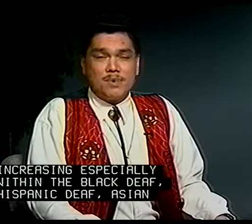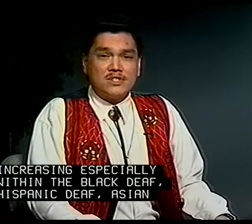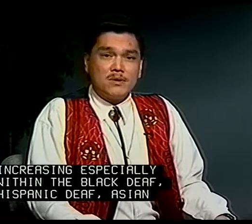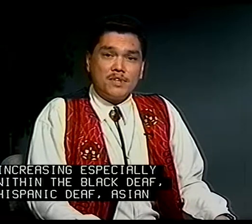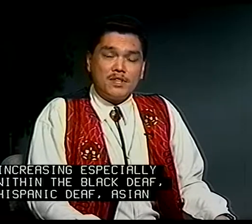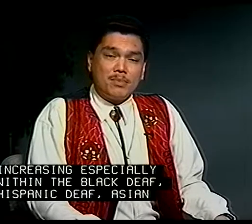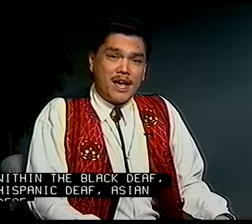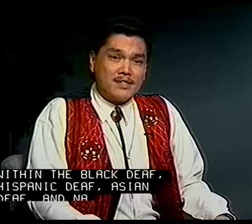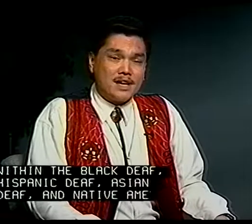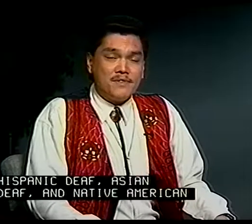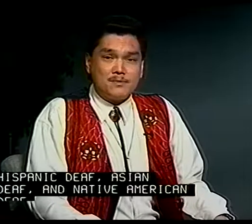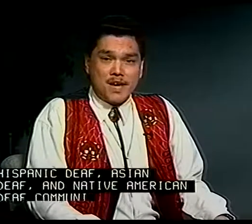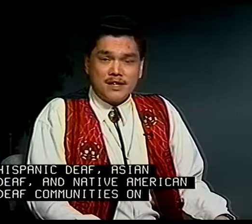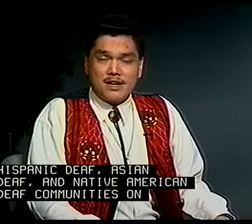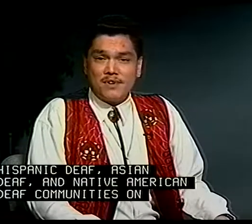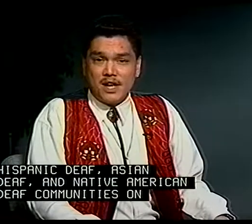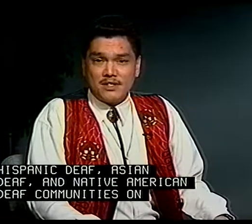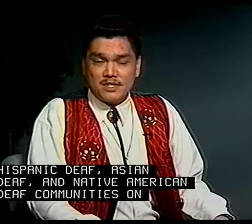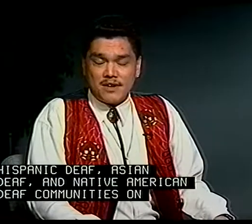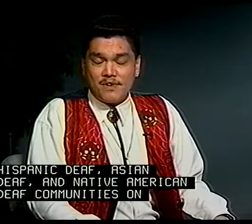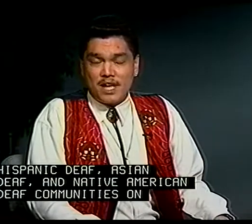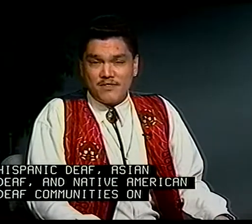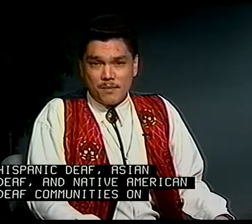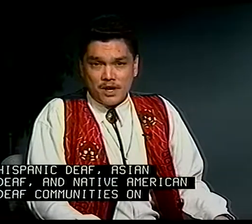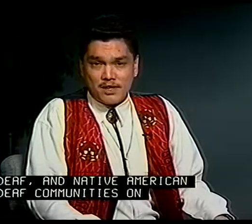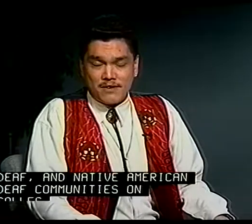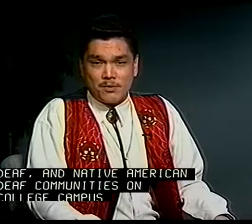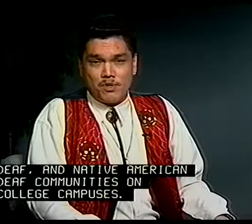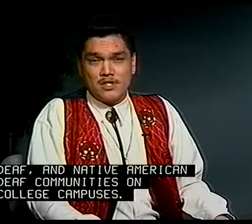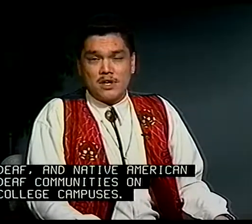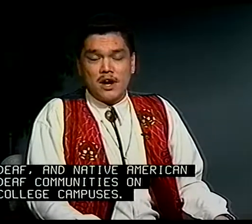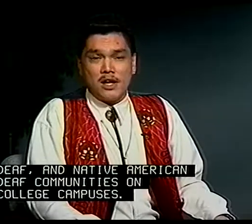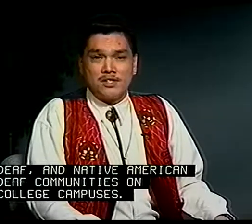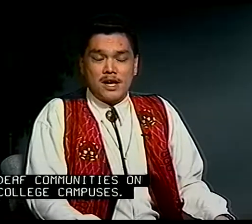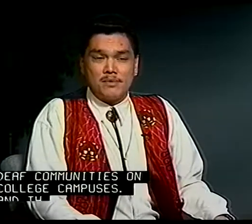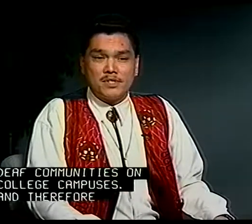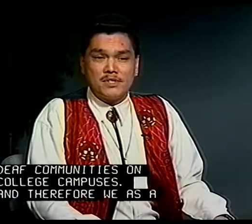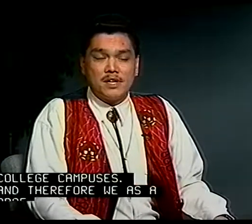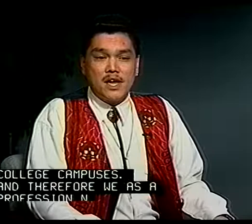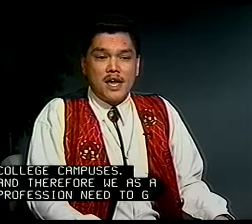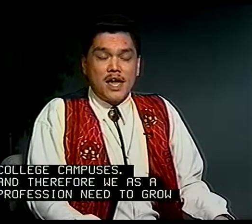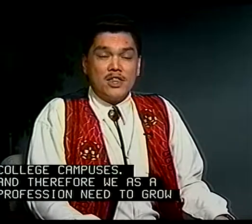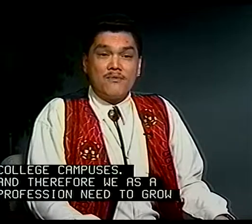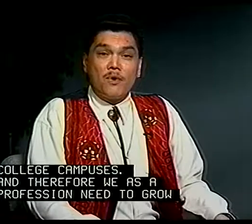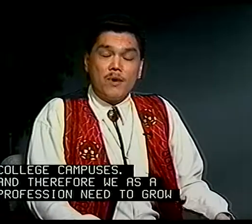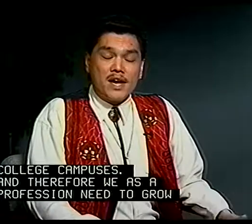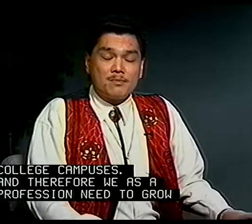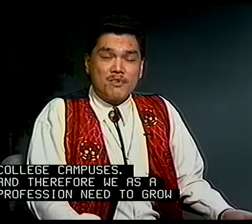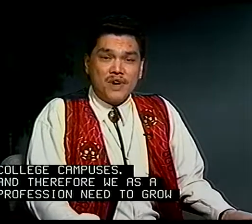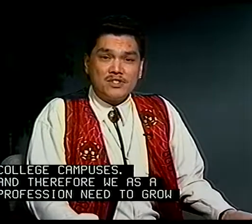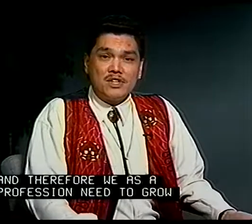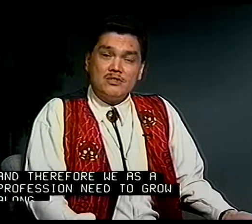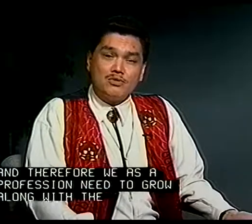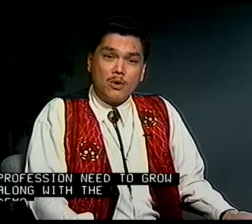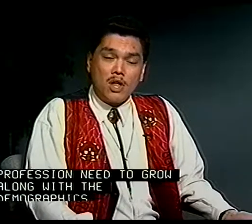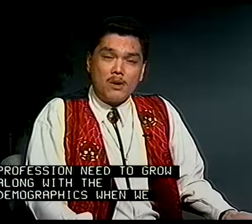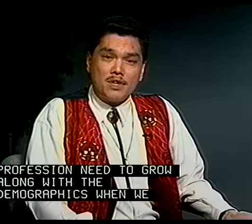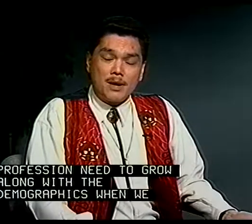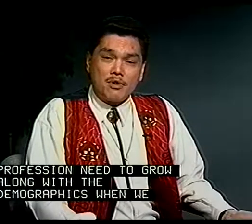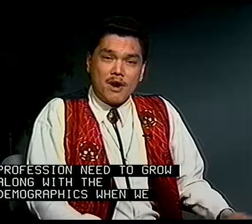especially within the Black deaf, Hispanic deaf, and Asian deaf, and Native American deaf communities on college campuses. And therefore, we as a profession need to grow along with the